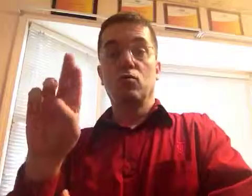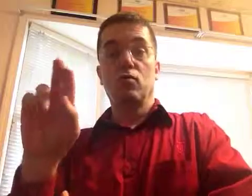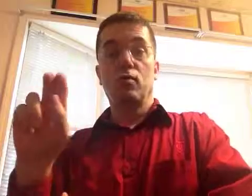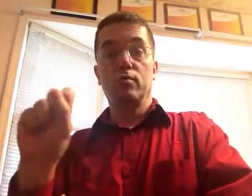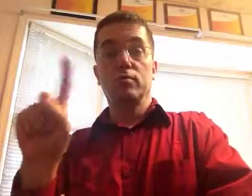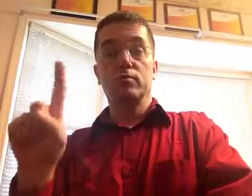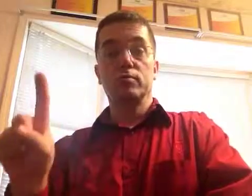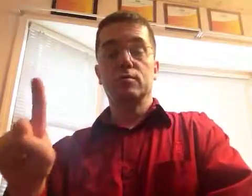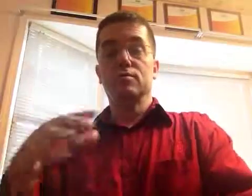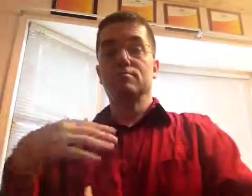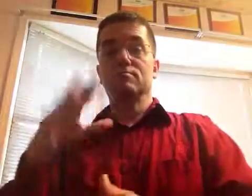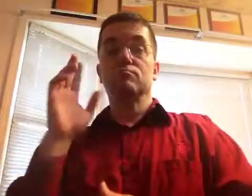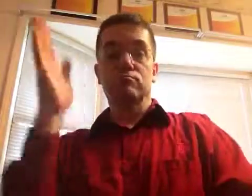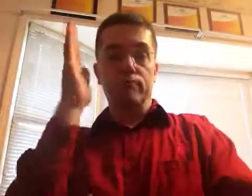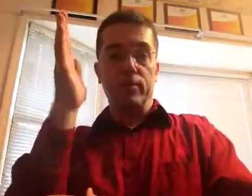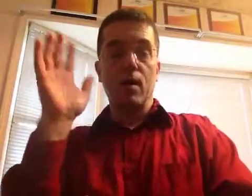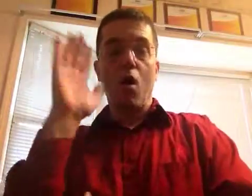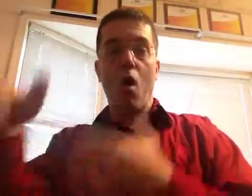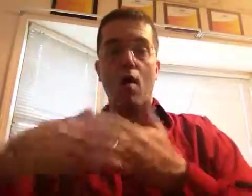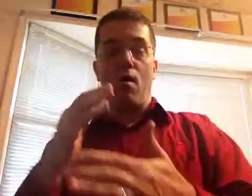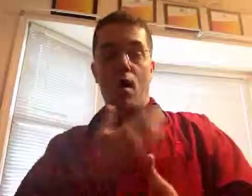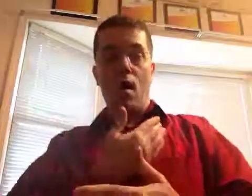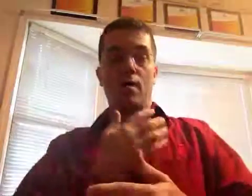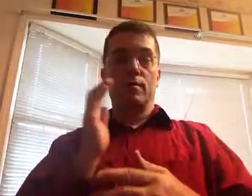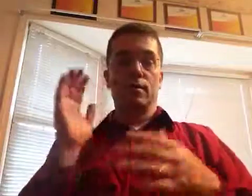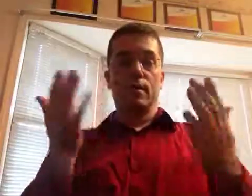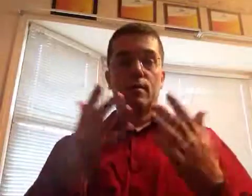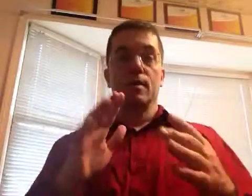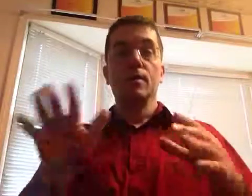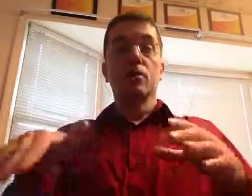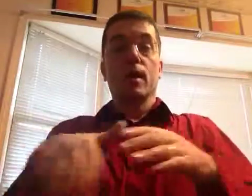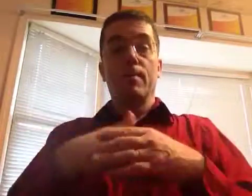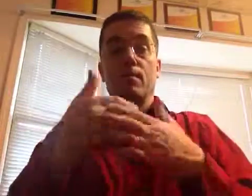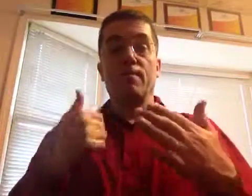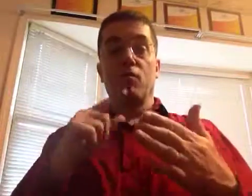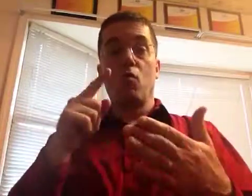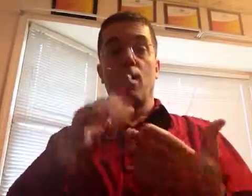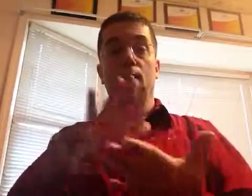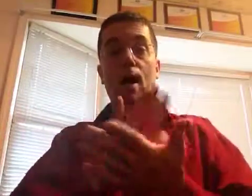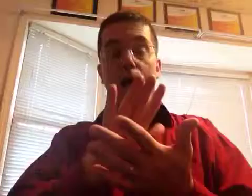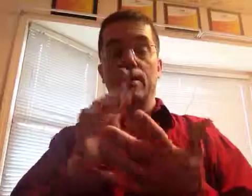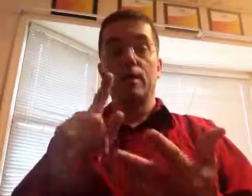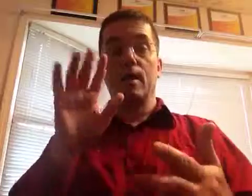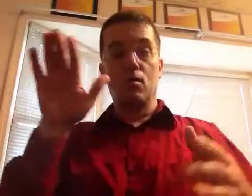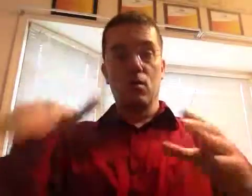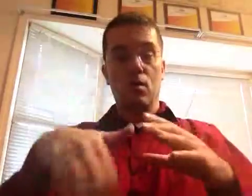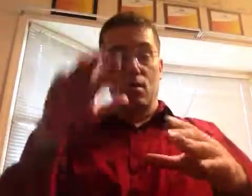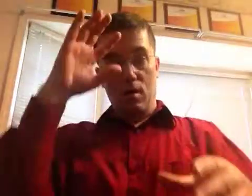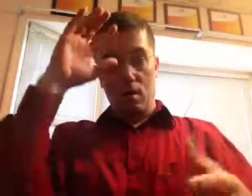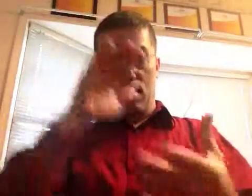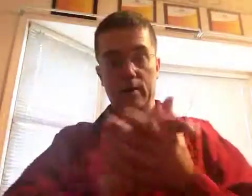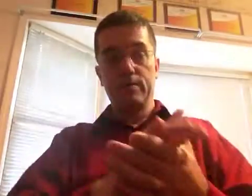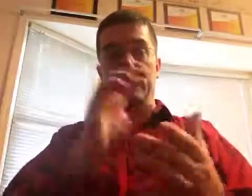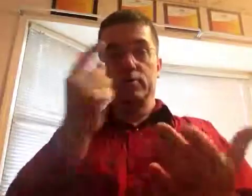got married with one semester of college left. And her husband had just graduated.